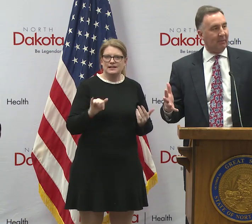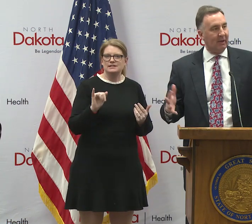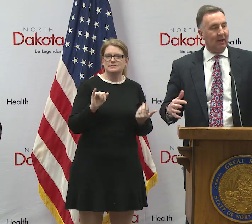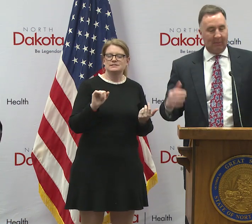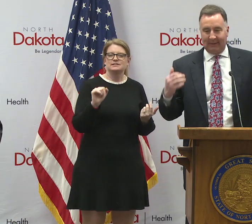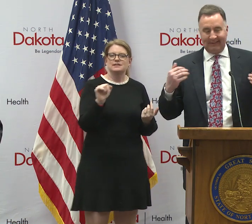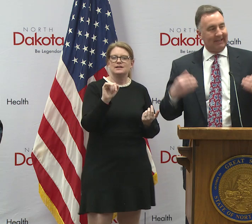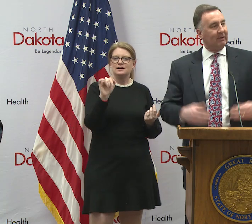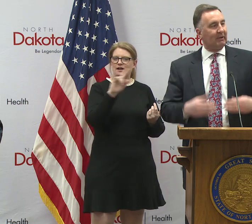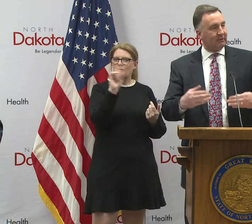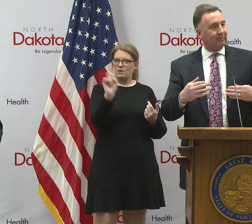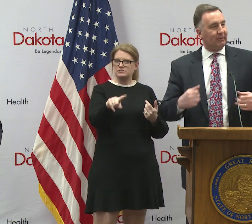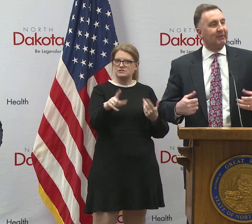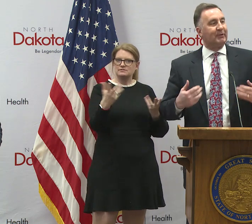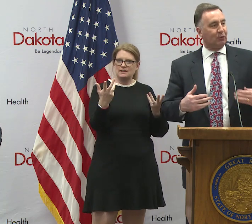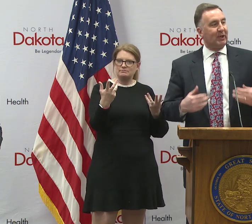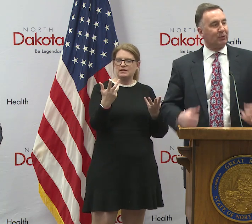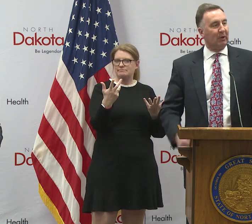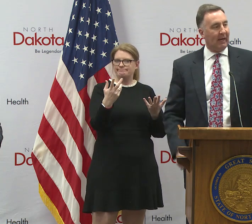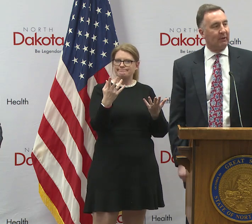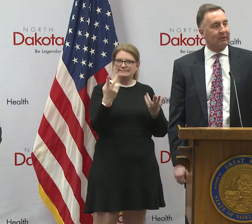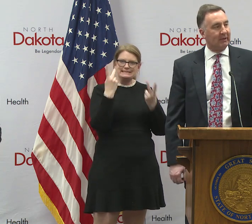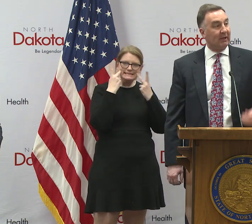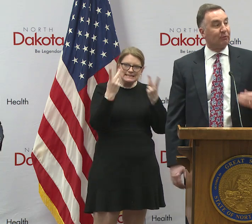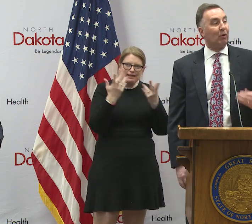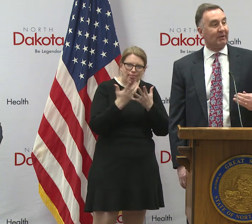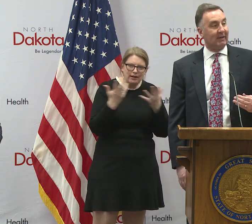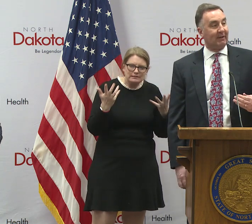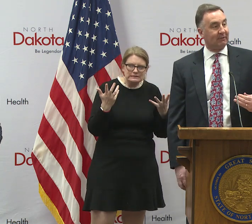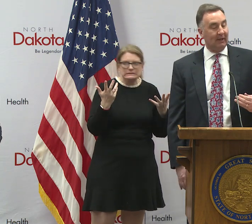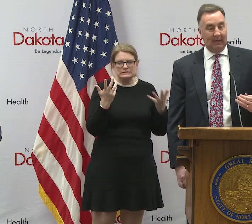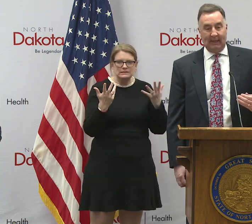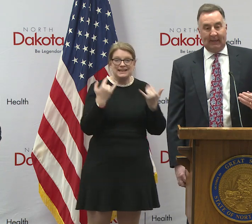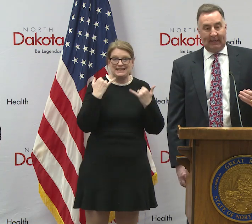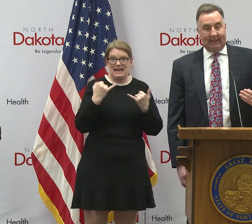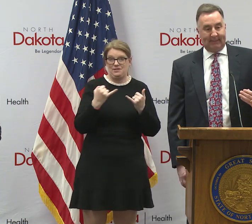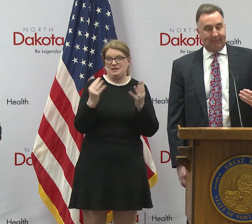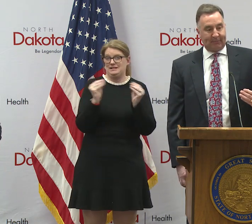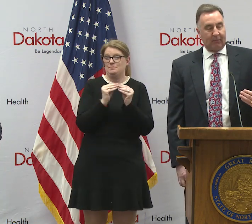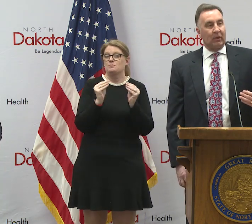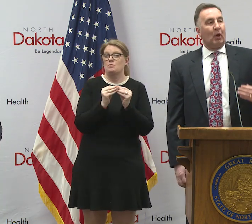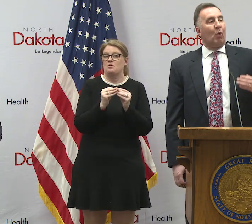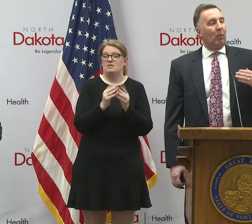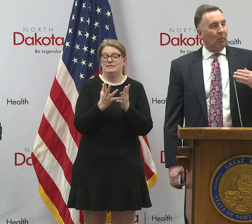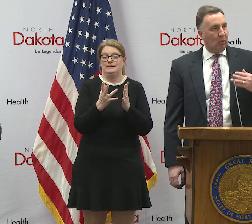the time. But I'd say even in this situation we're in now, it is more intense.